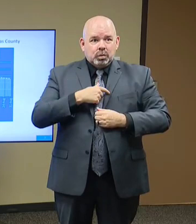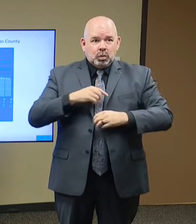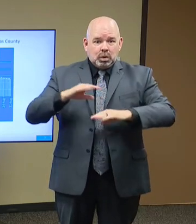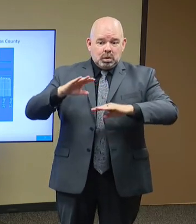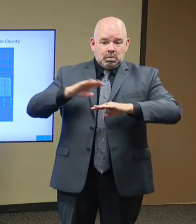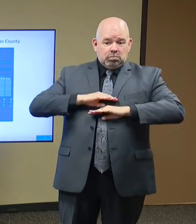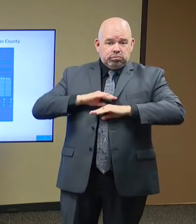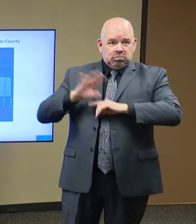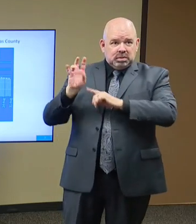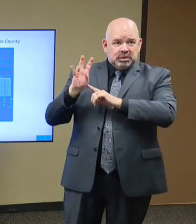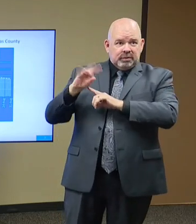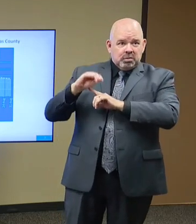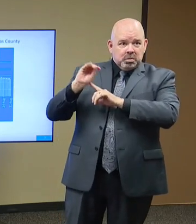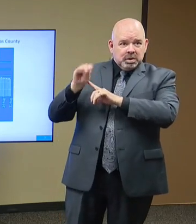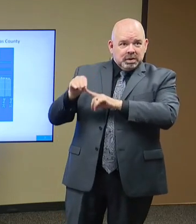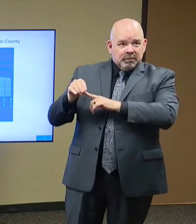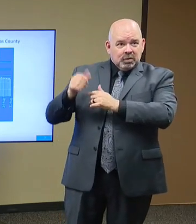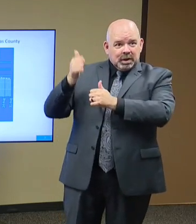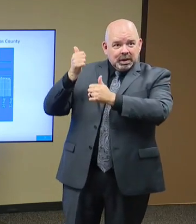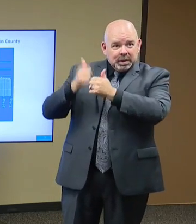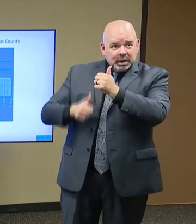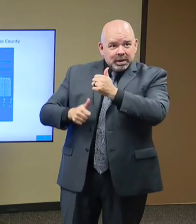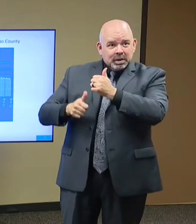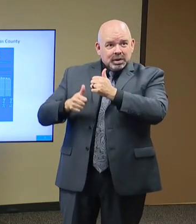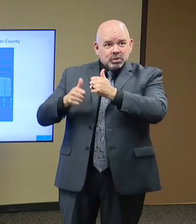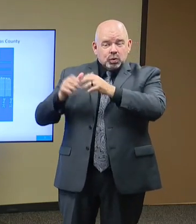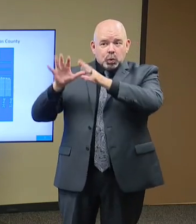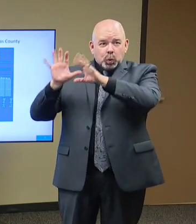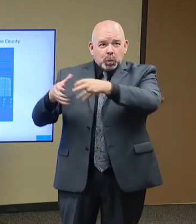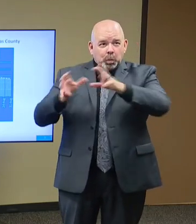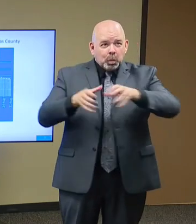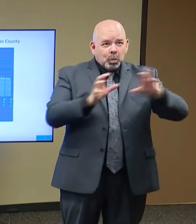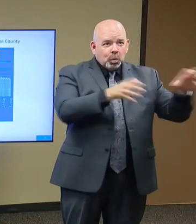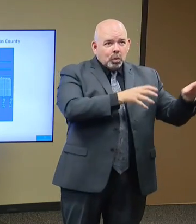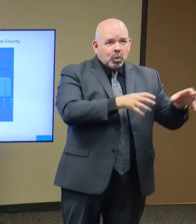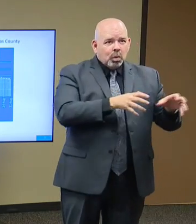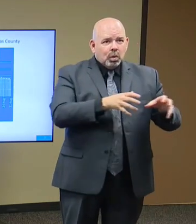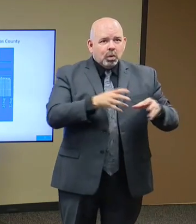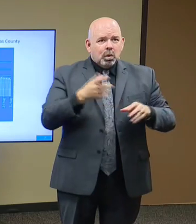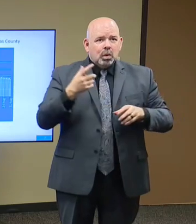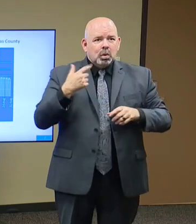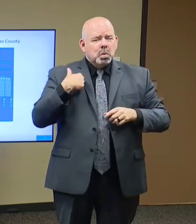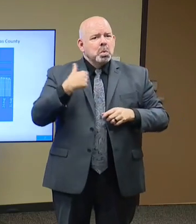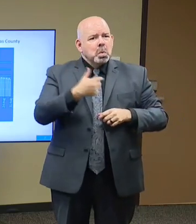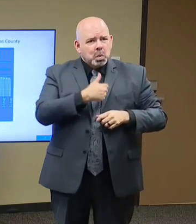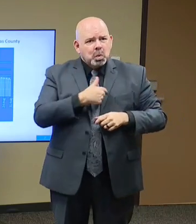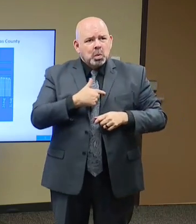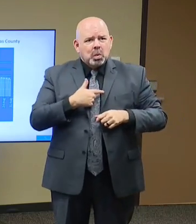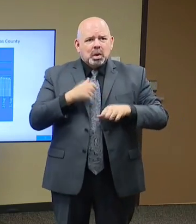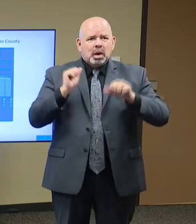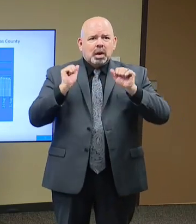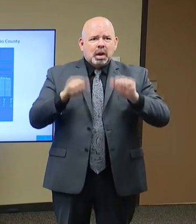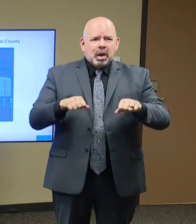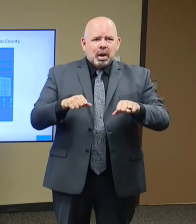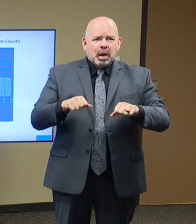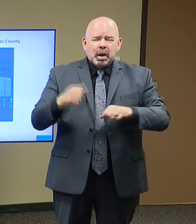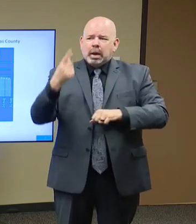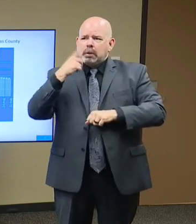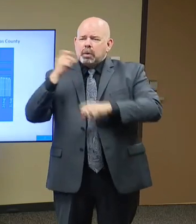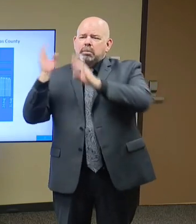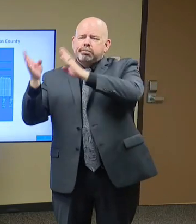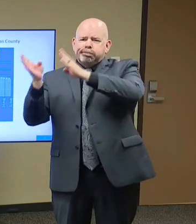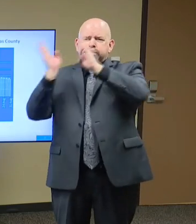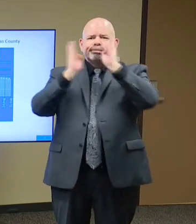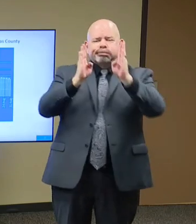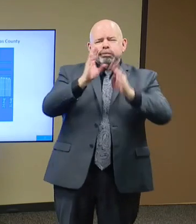each of the various categories, that was enough for us to move from red to orange. But again, I just want